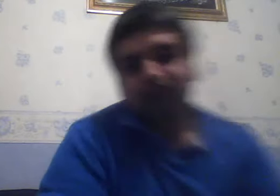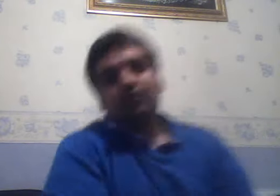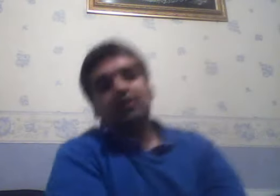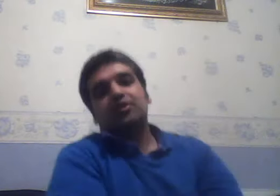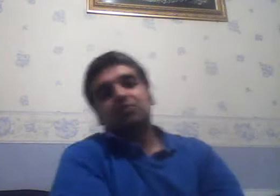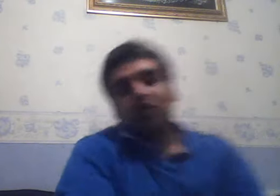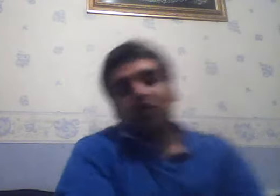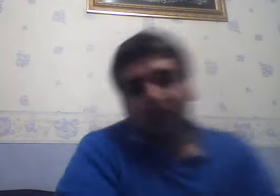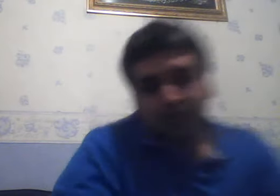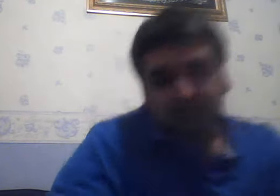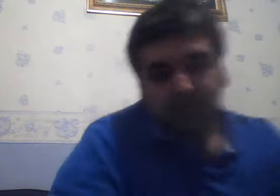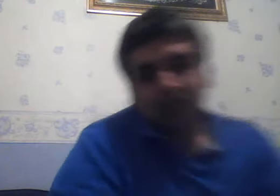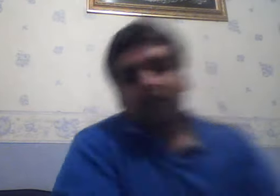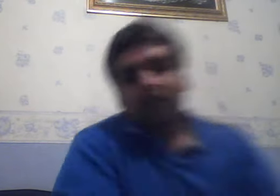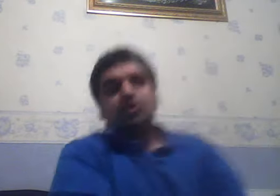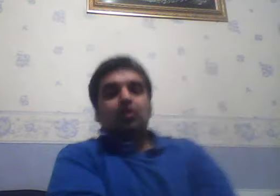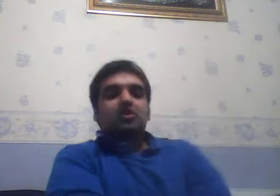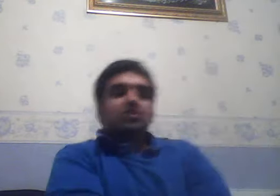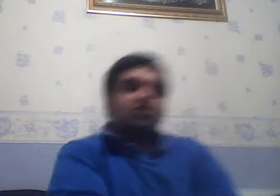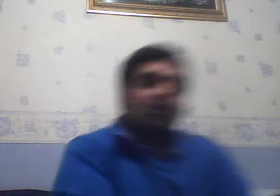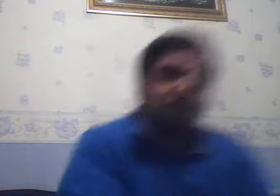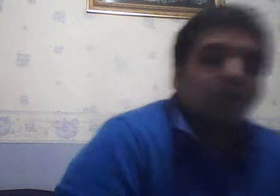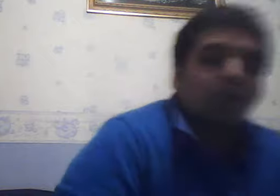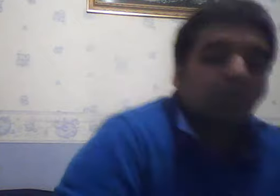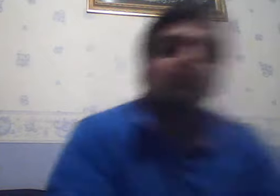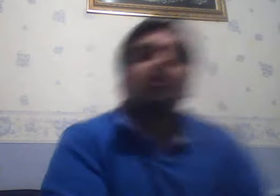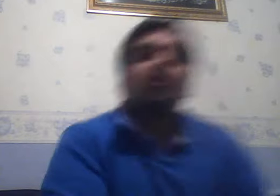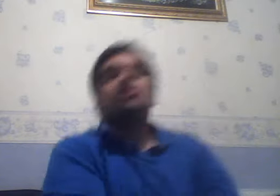It's up to her. Surely she deserves to know. It's nothing to do with